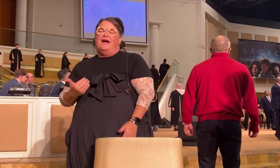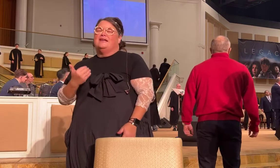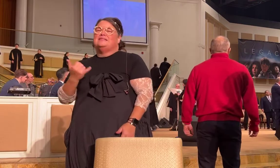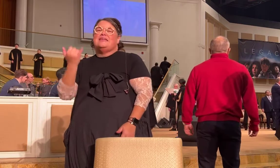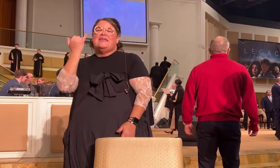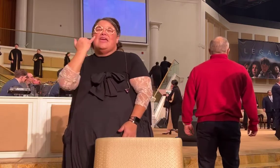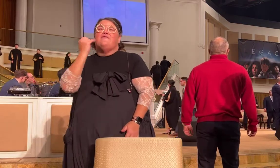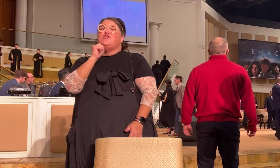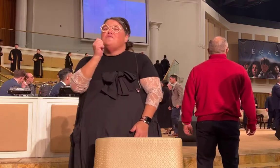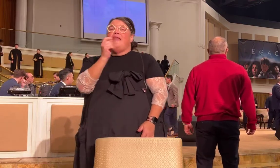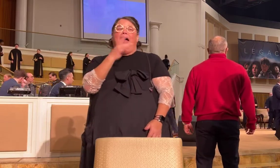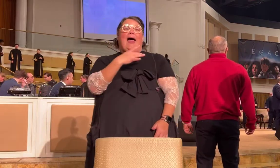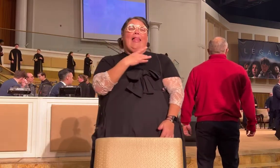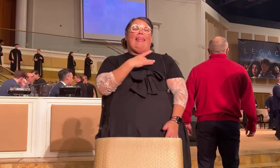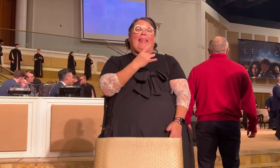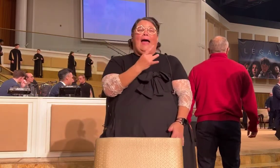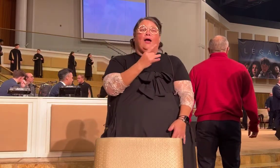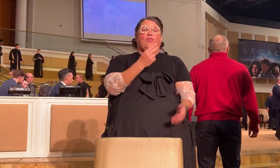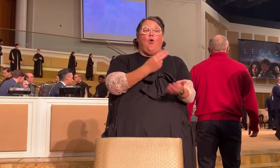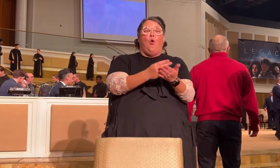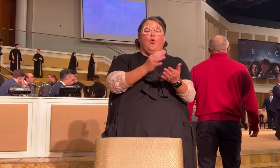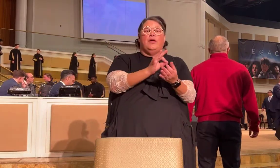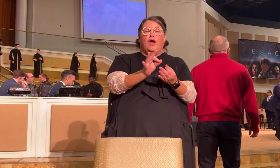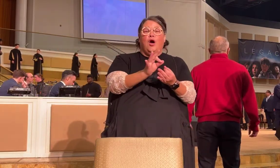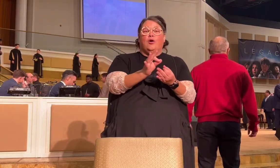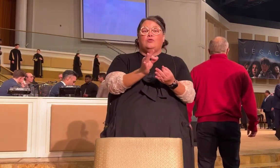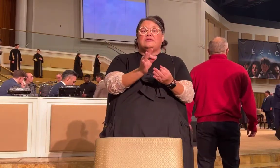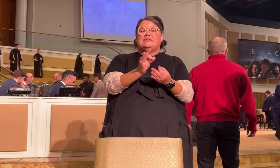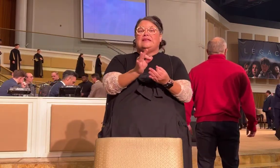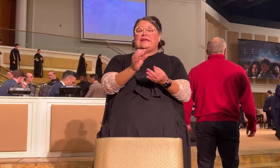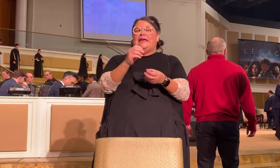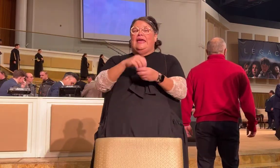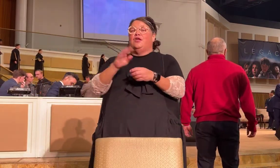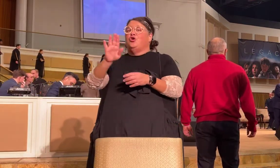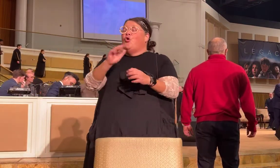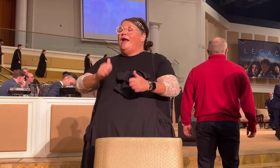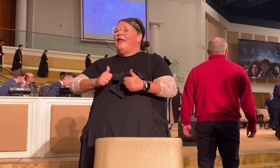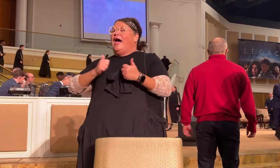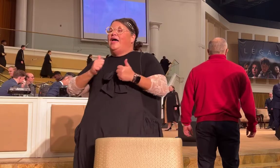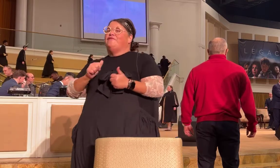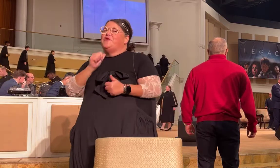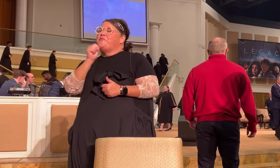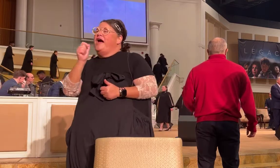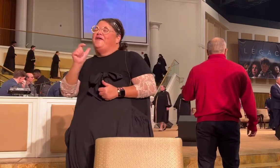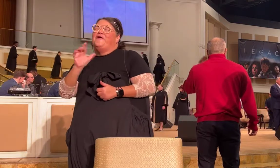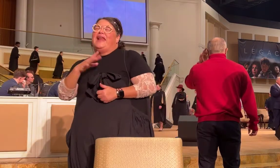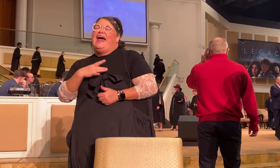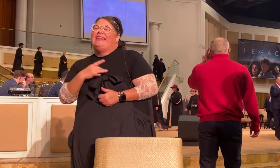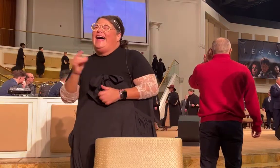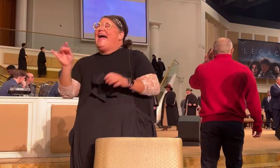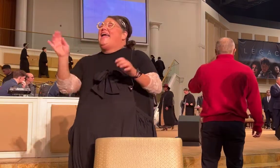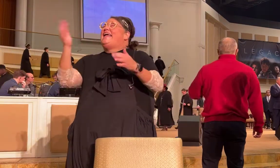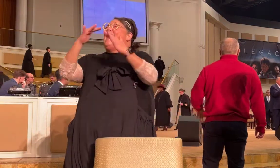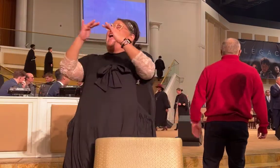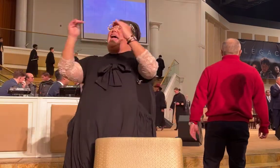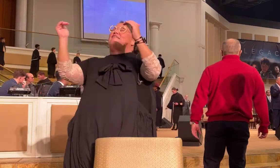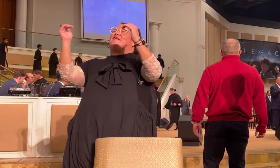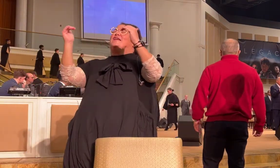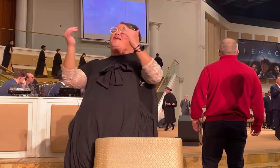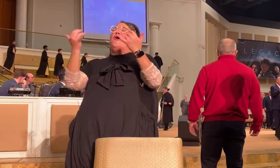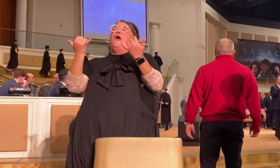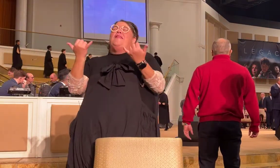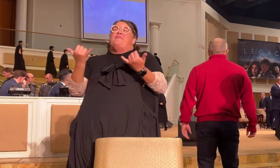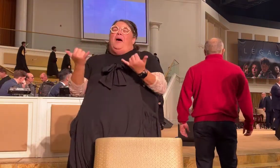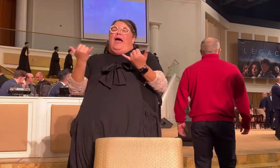Holy Ghost here in this service and in your life, you're not going to like heaven, because this is the down payment on